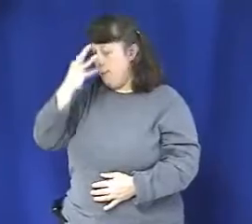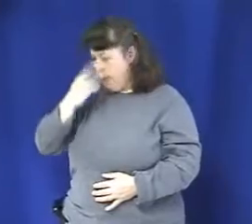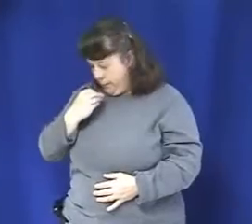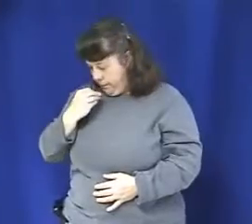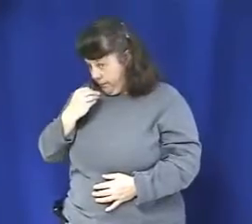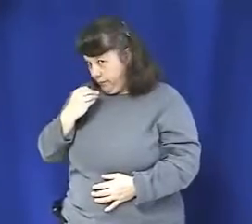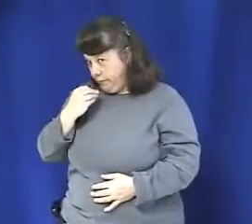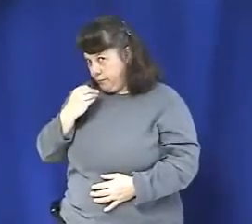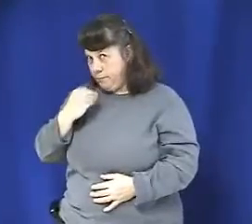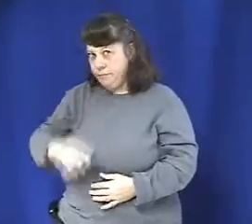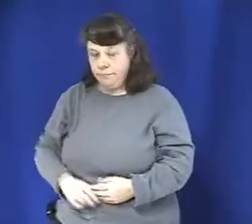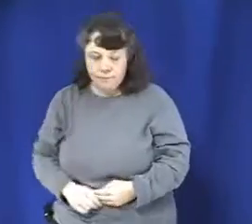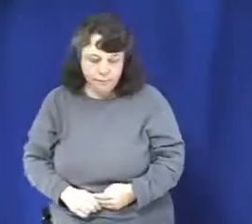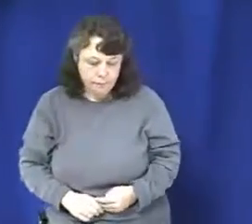Sleepy.